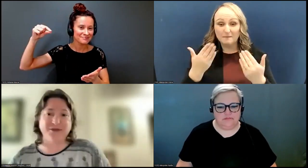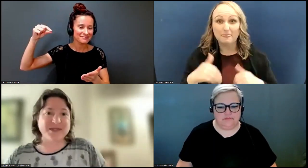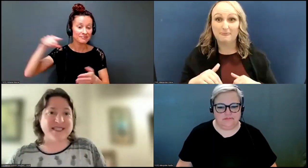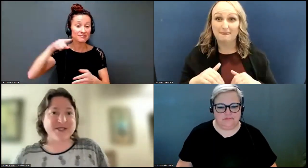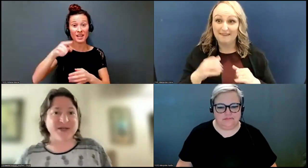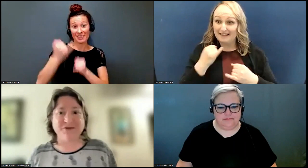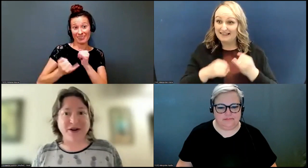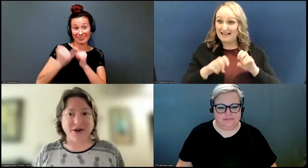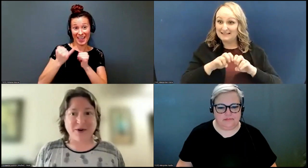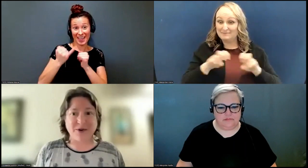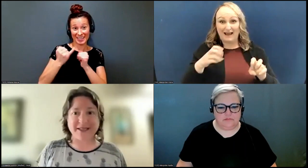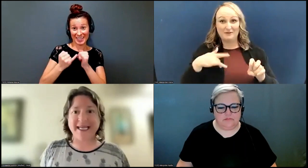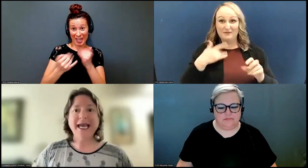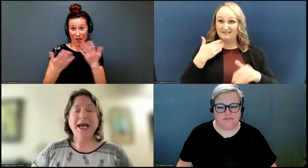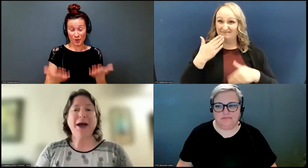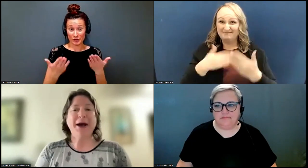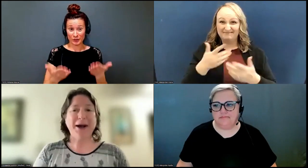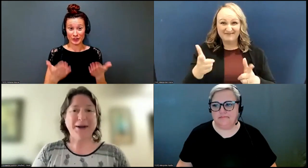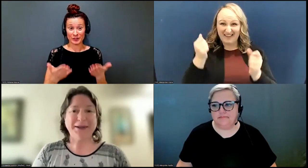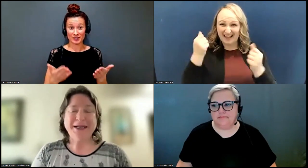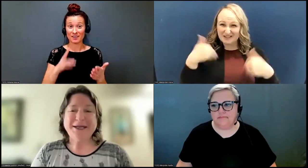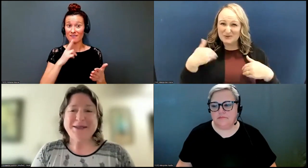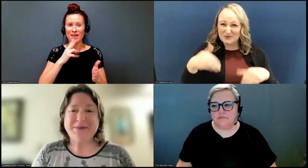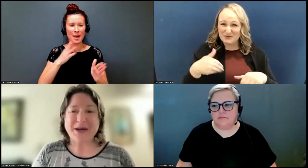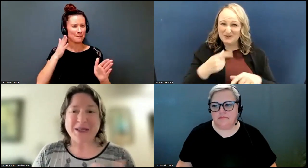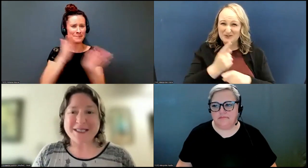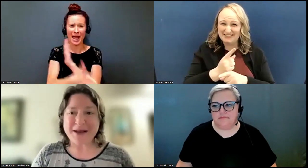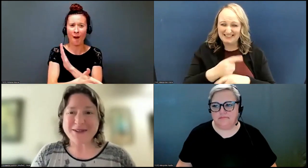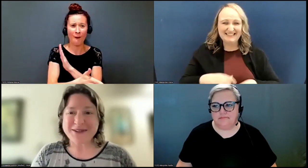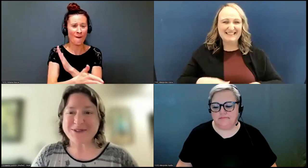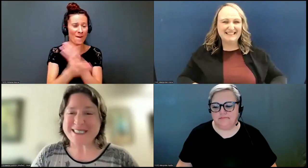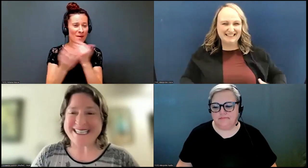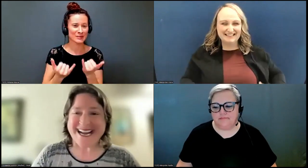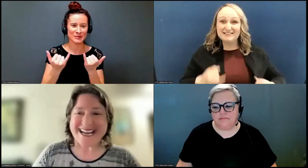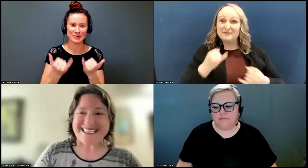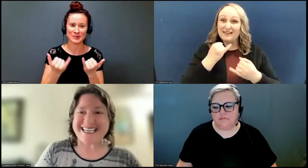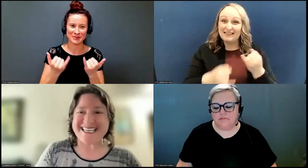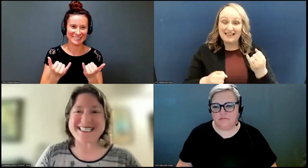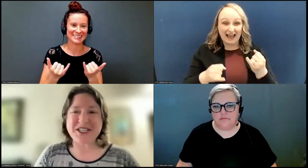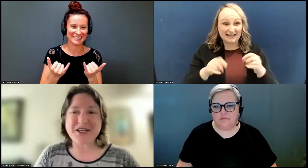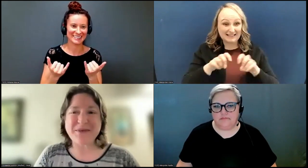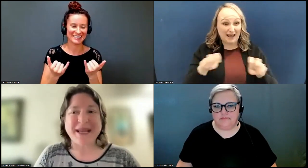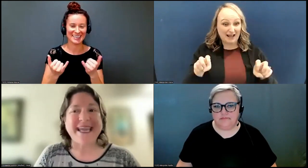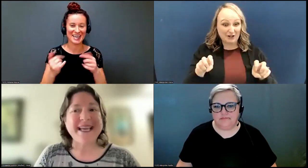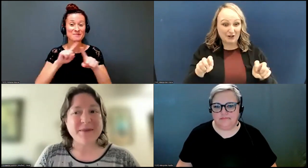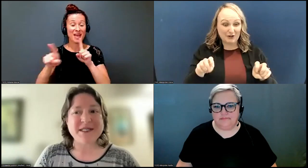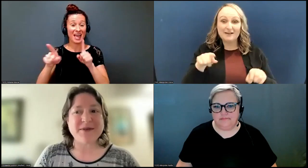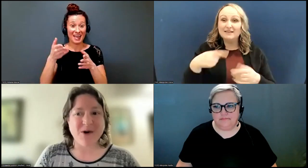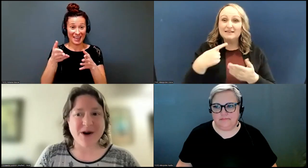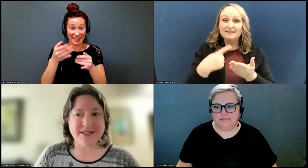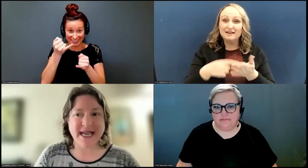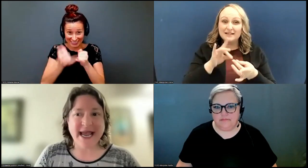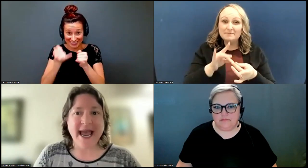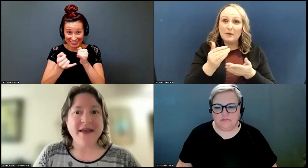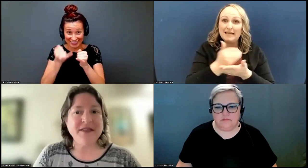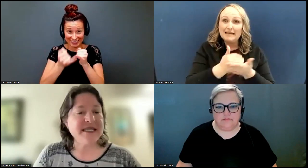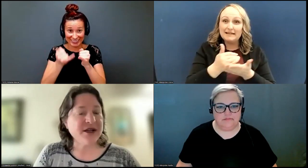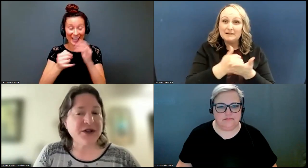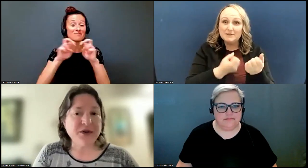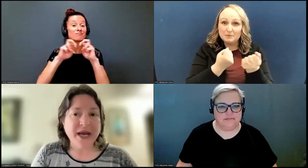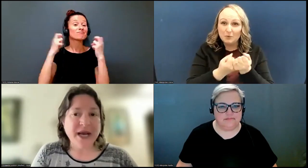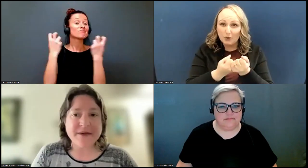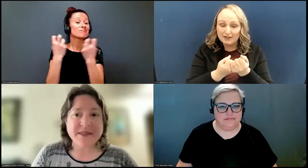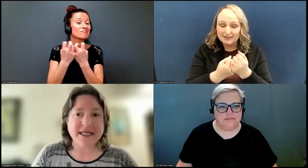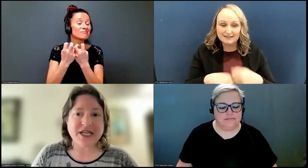It feels like it's gone very, very quickly. But our last panel for today is a discussion about income supports. And